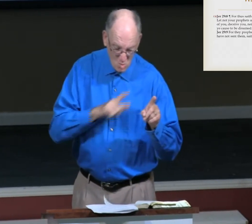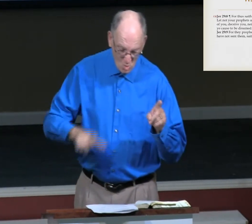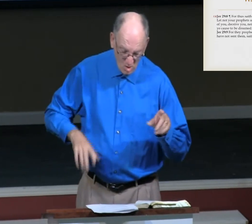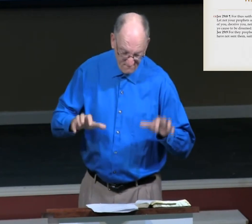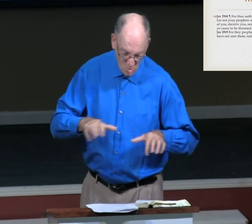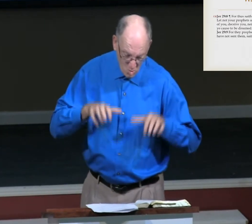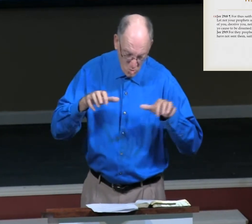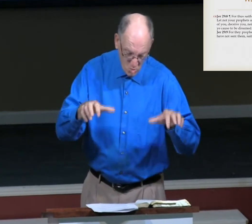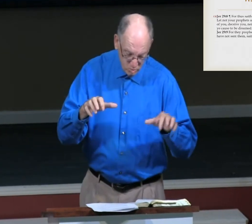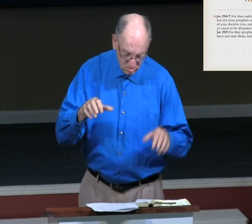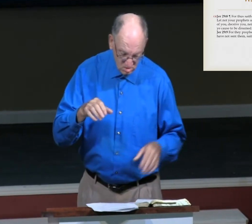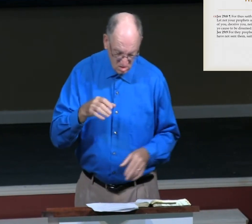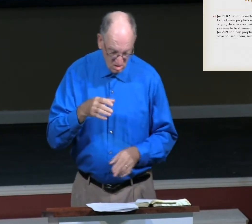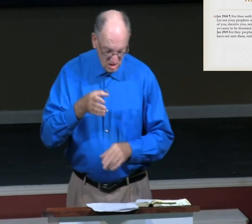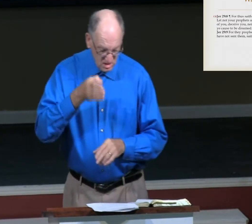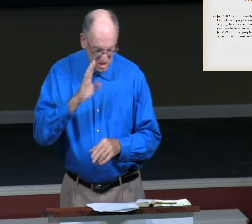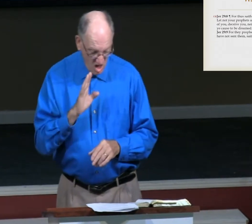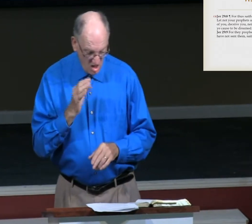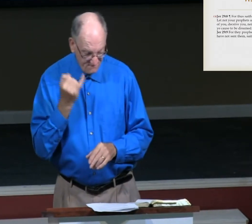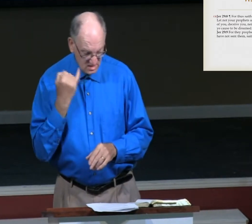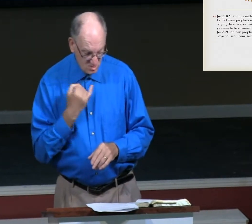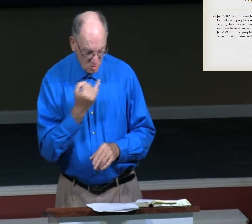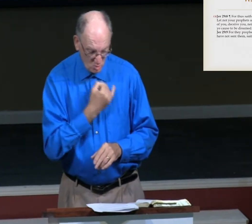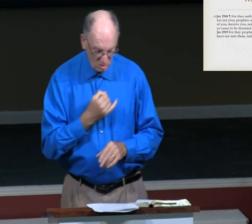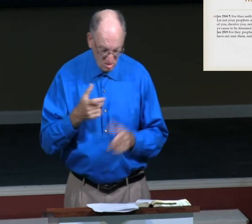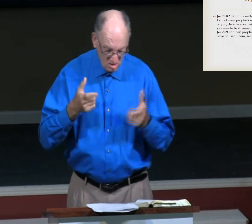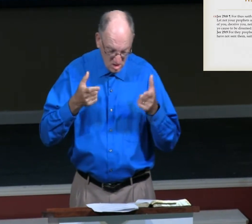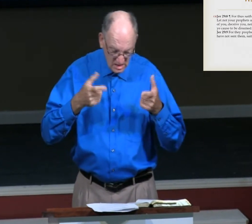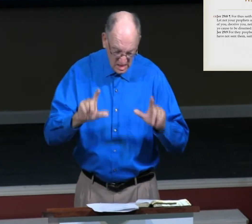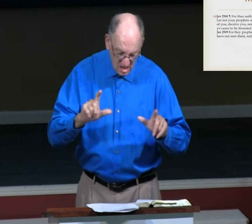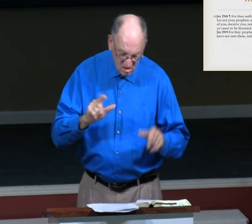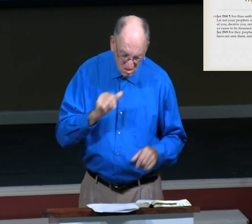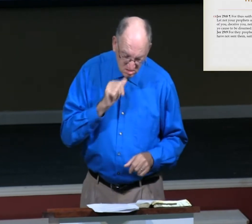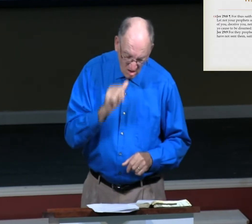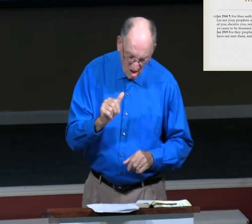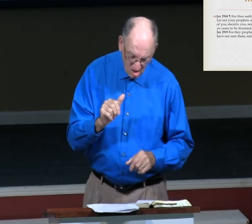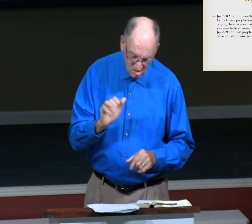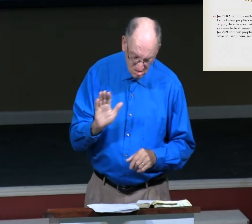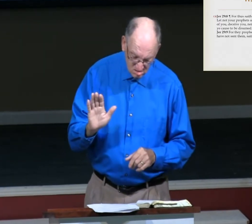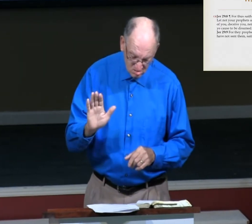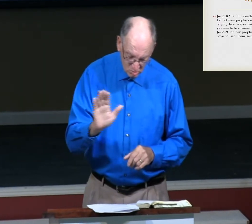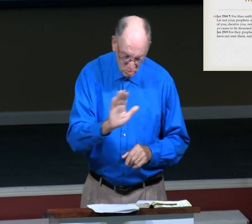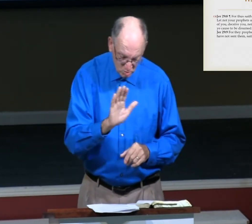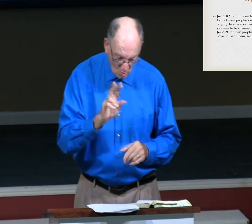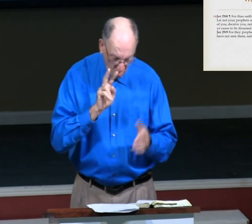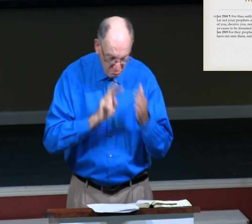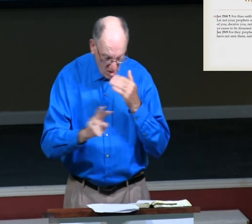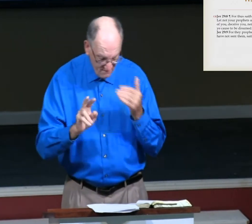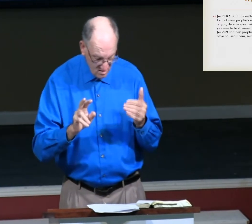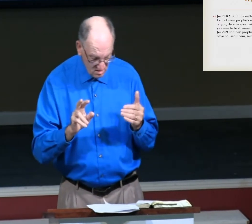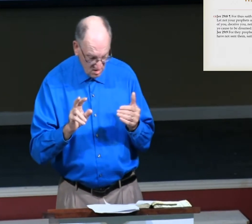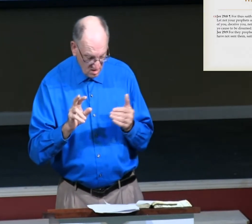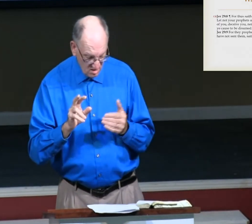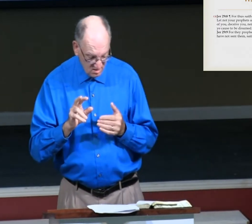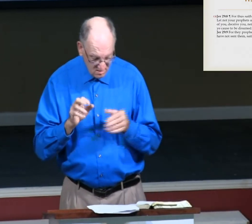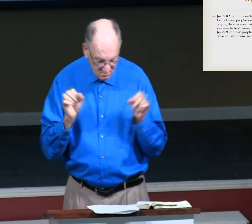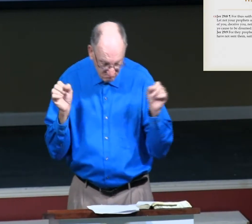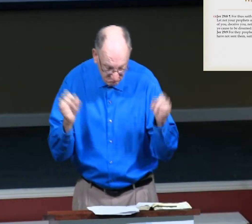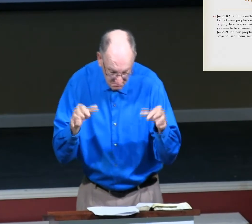Verse 8 says, for thus saith the Lord of hosts, the God of Israel, let not your prophets and your